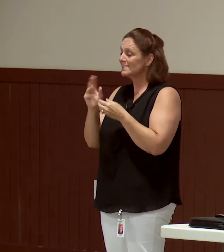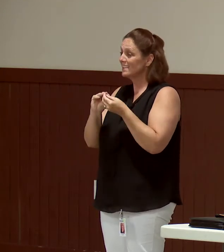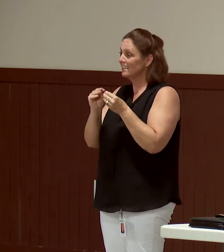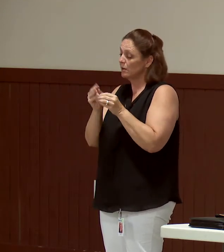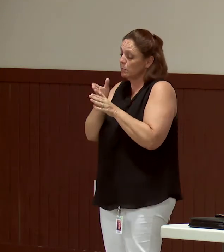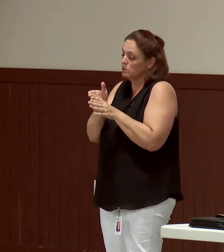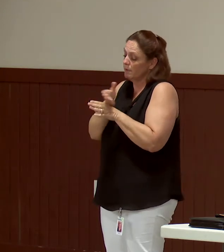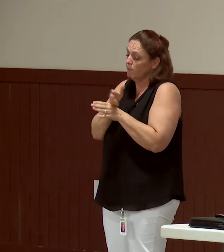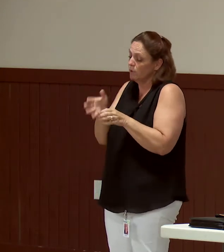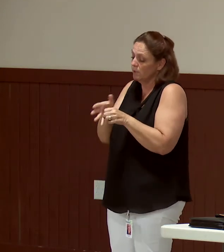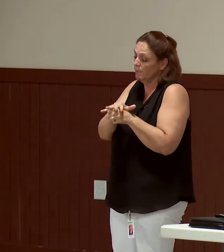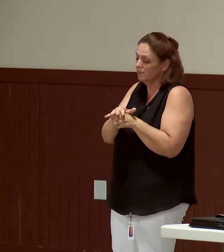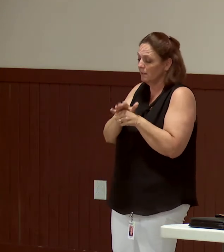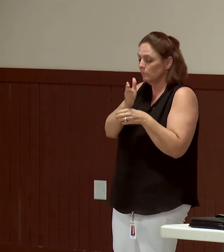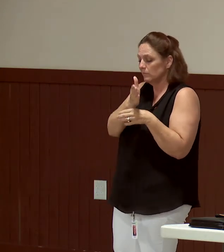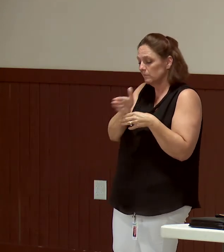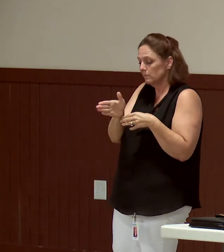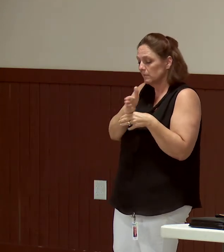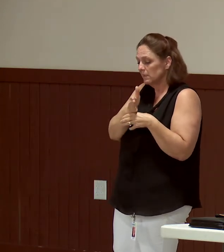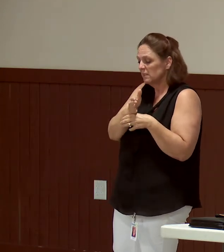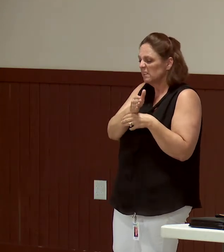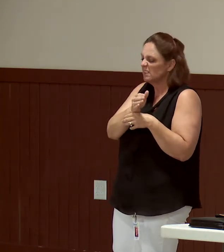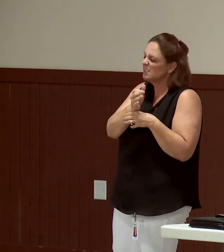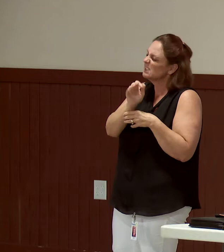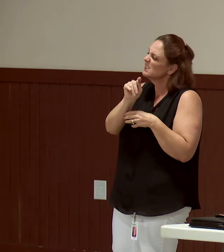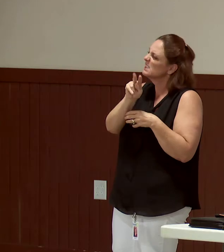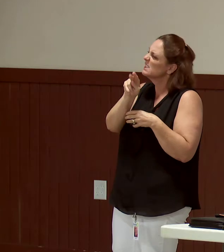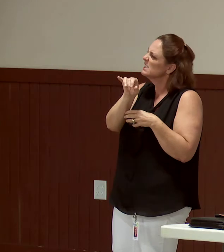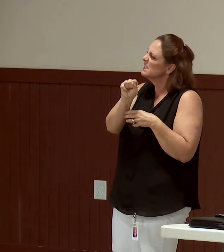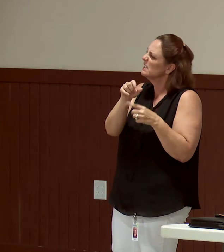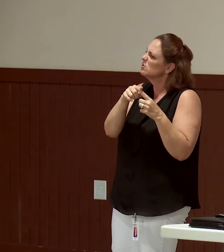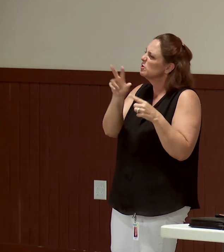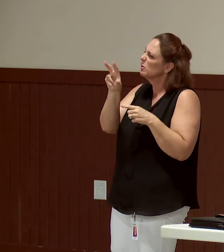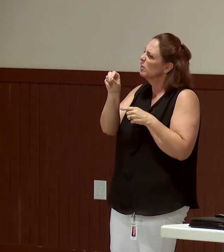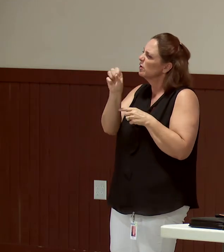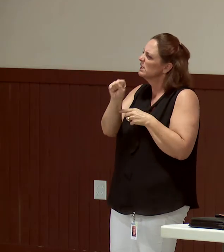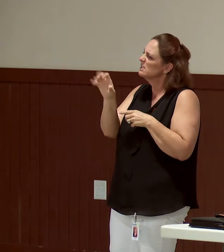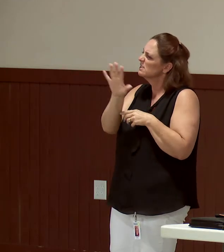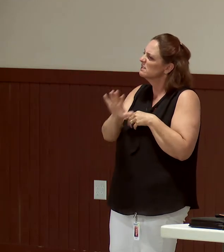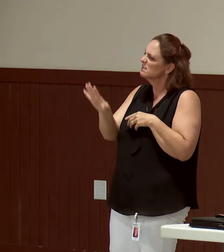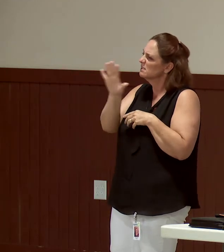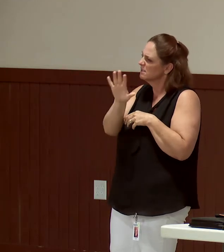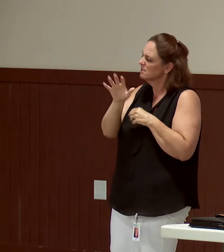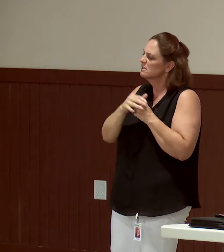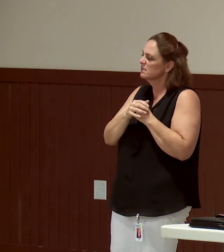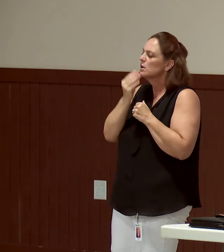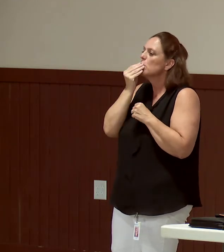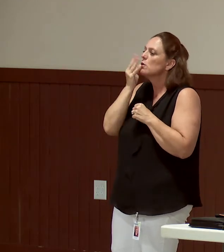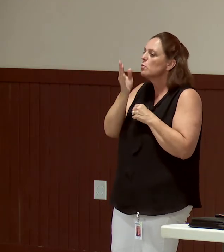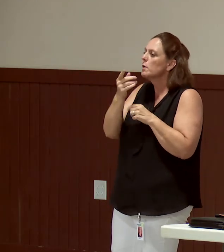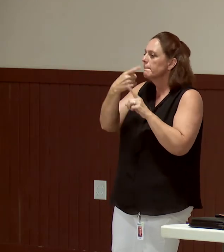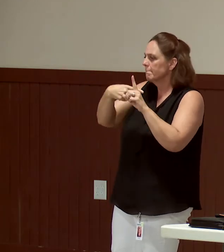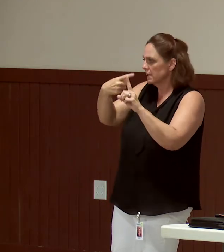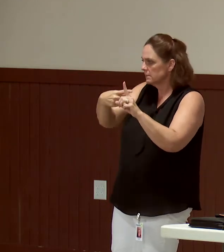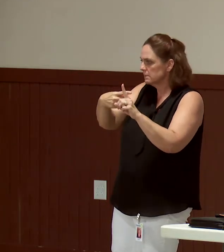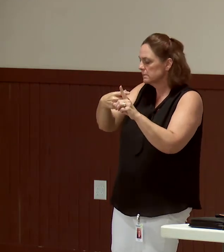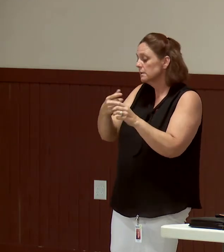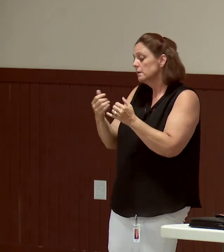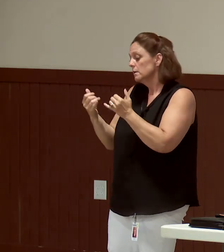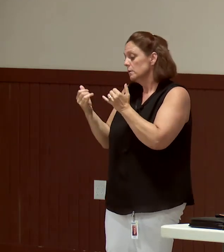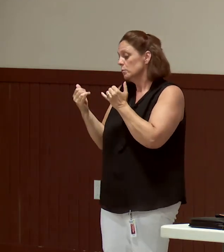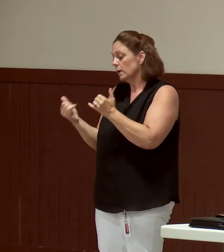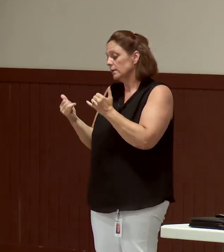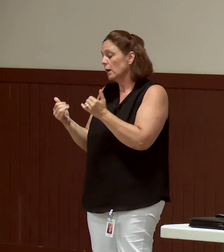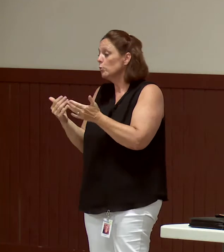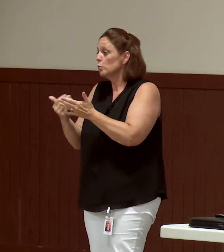the teens and the 30s, up into the 30s in the warmer months. And then currently, this